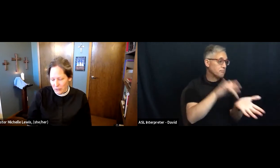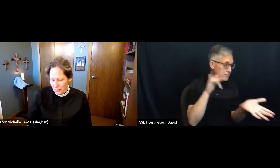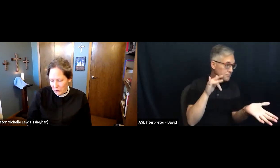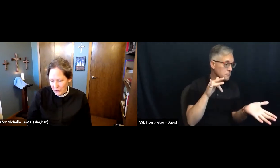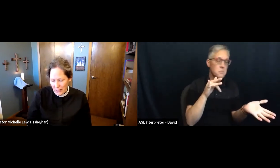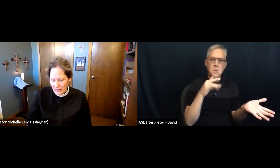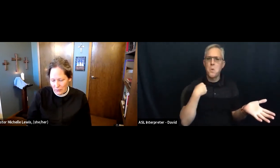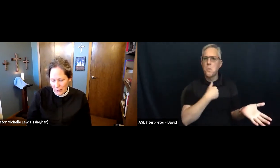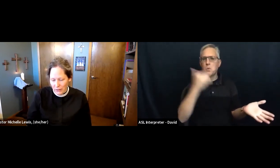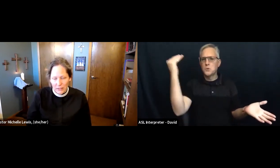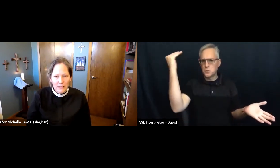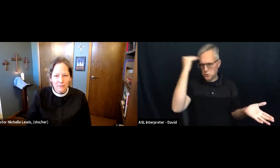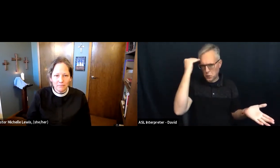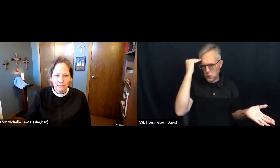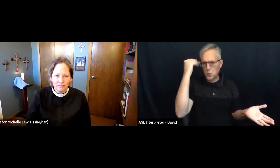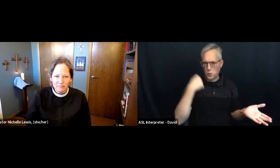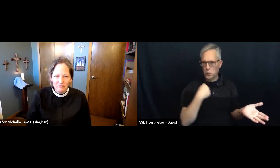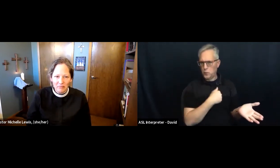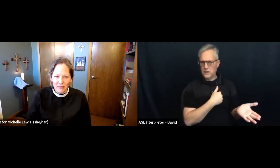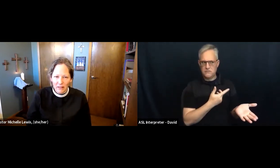and miserable things around us.